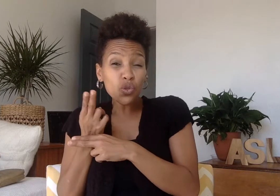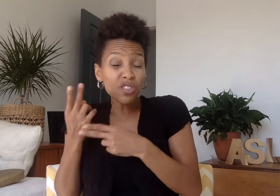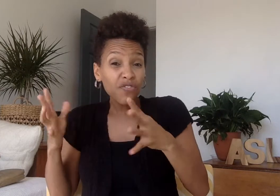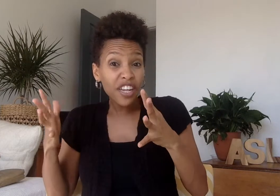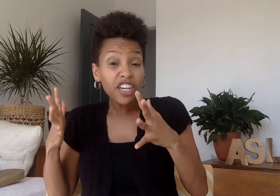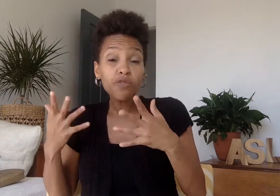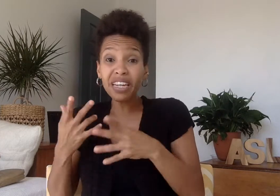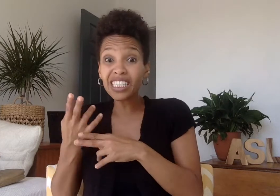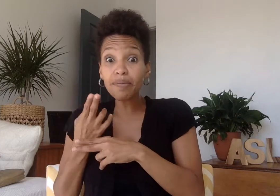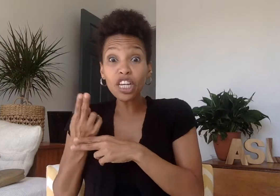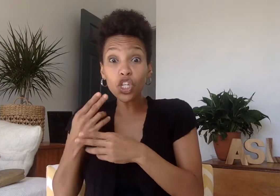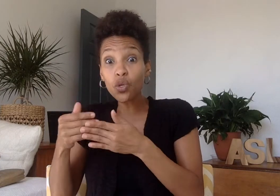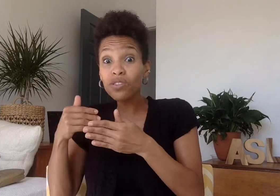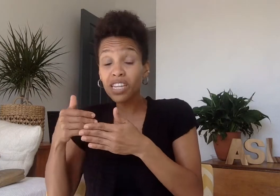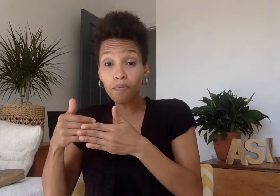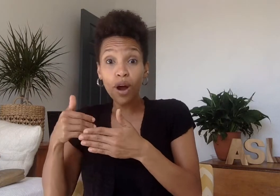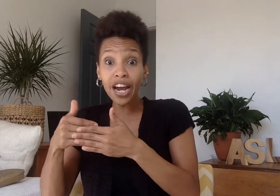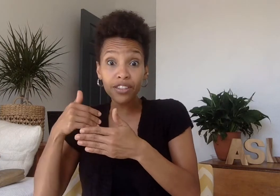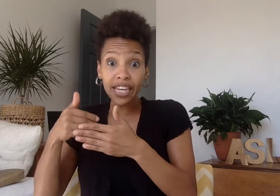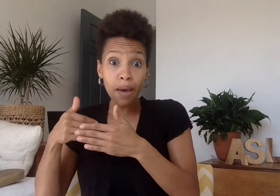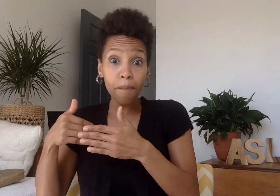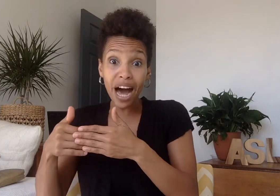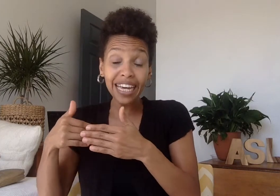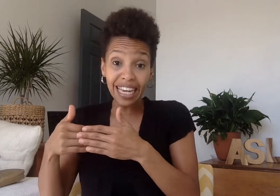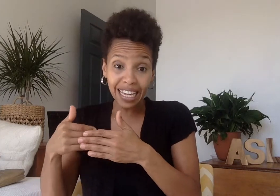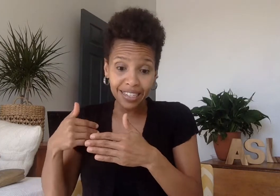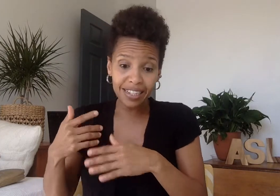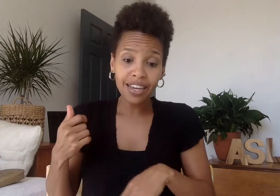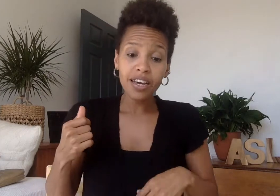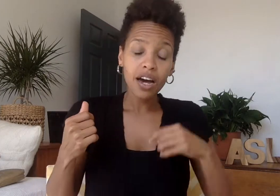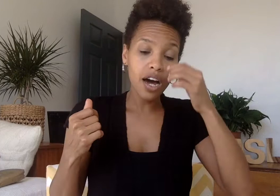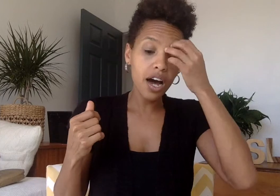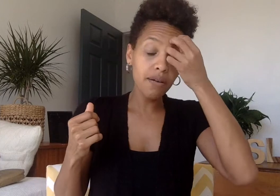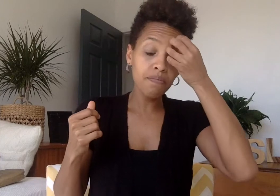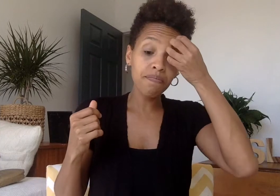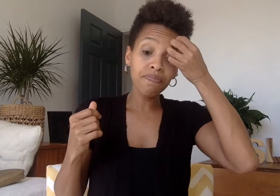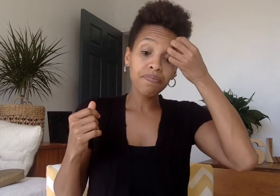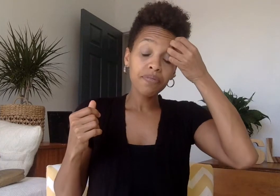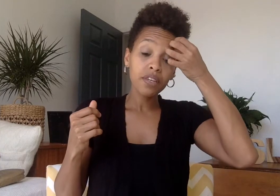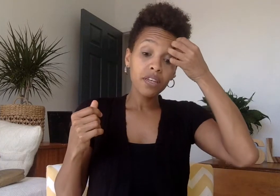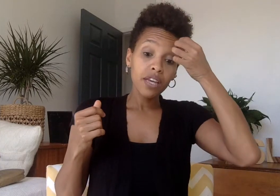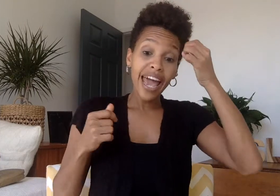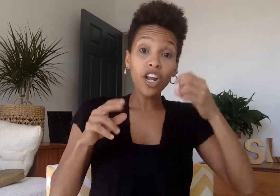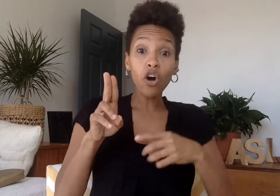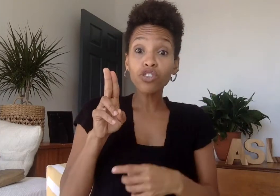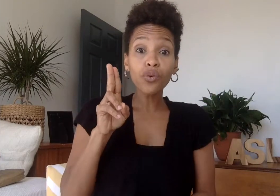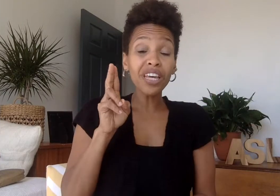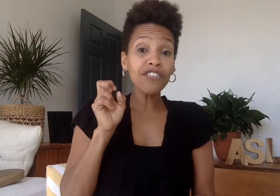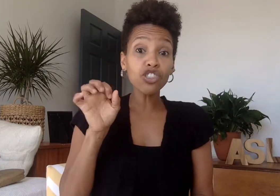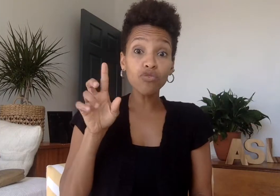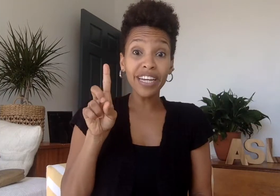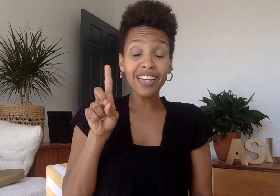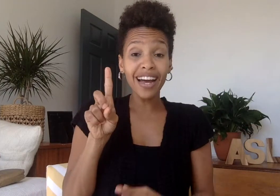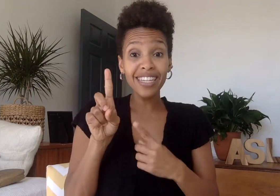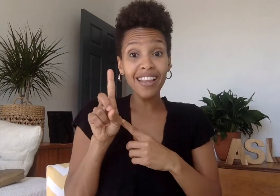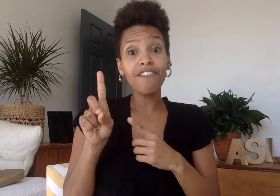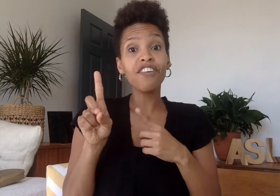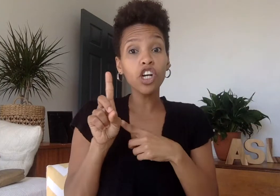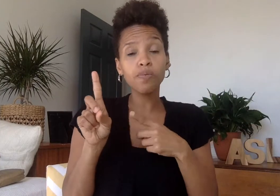used finish, meaning somebody used it prior to him buying it. And also, even just recognizing that